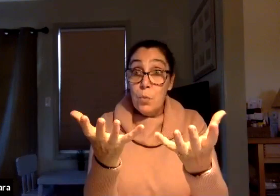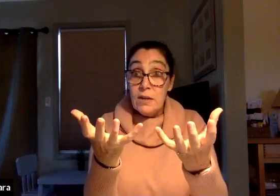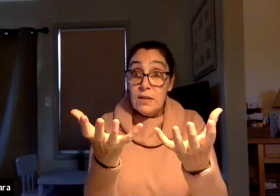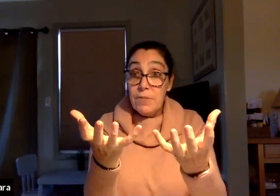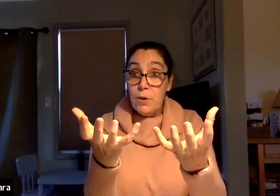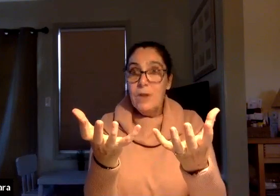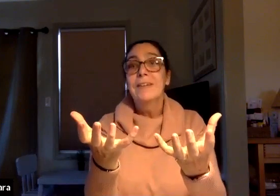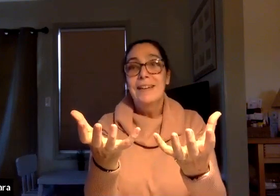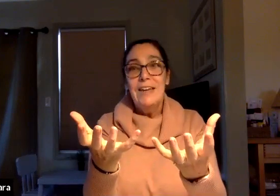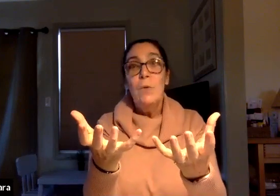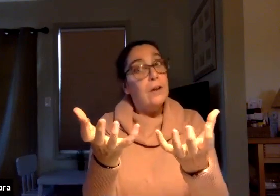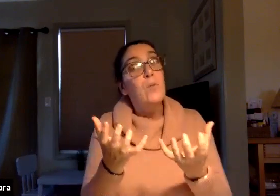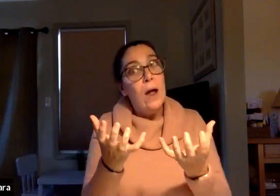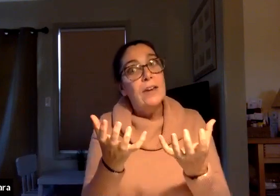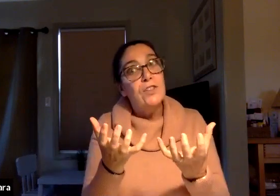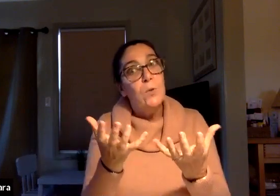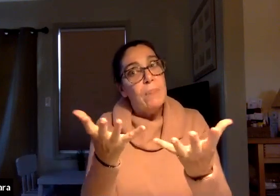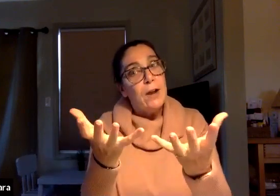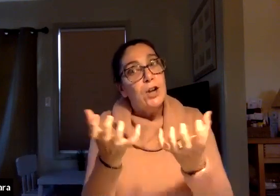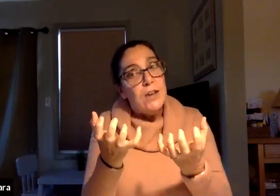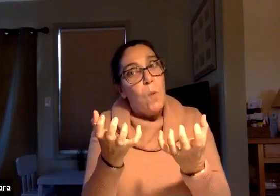want something, you want that cookie. Want.